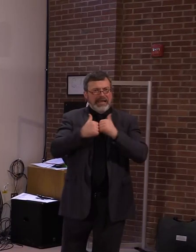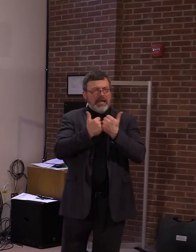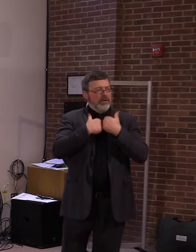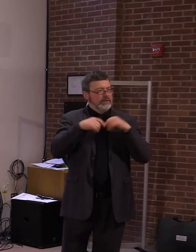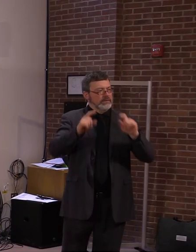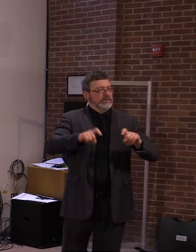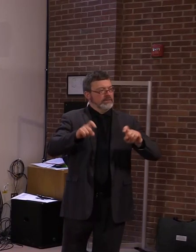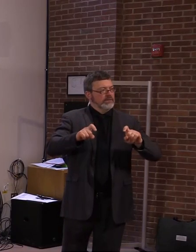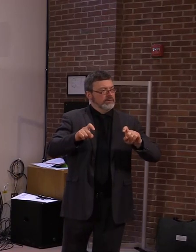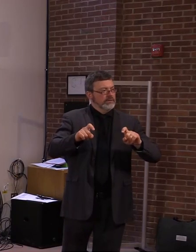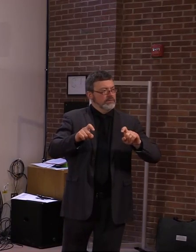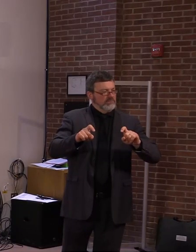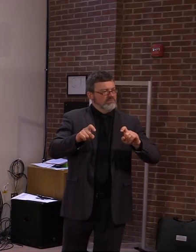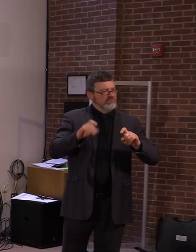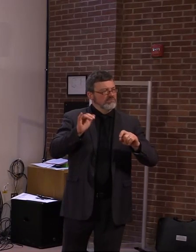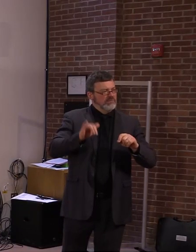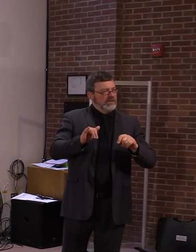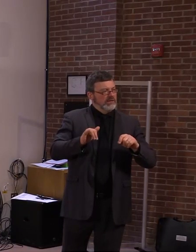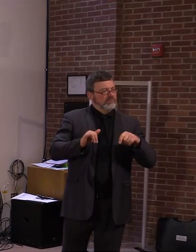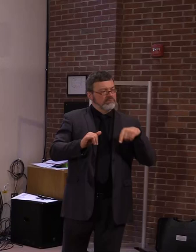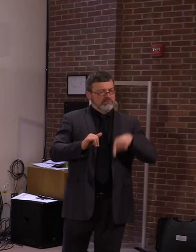Vermont was not testing very many